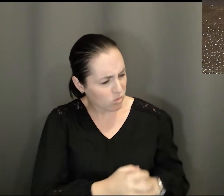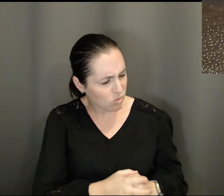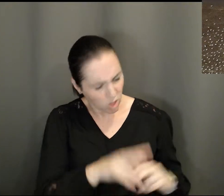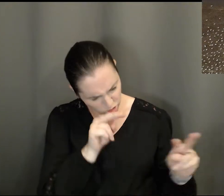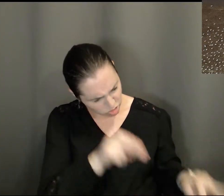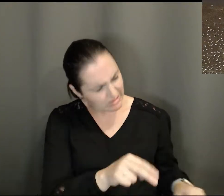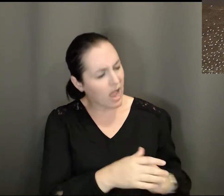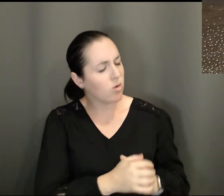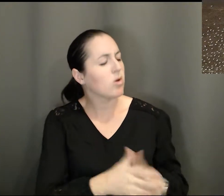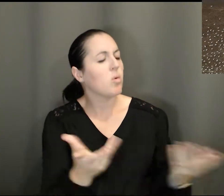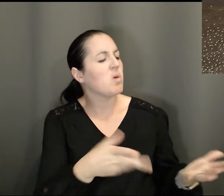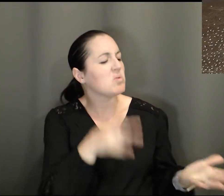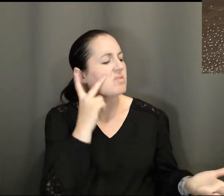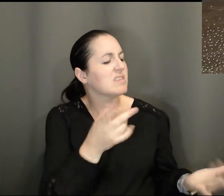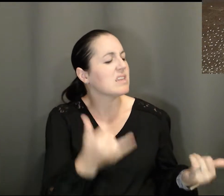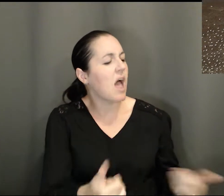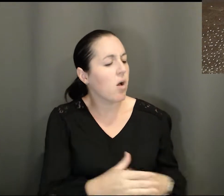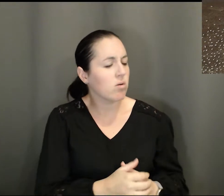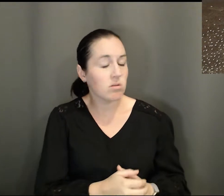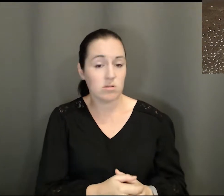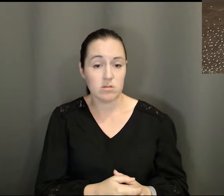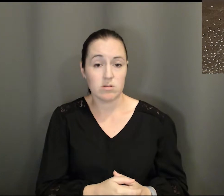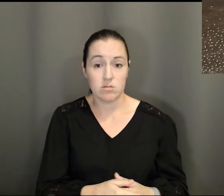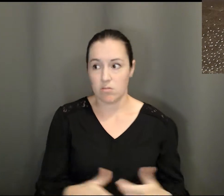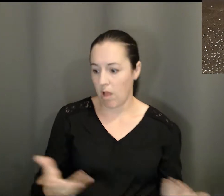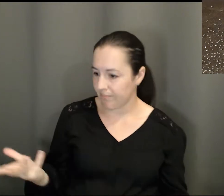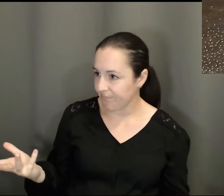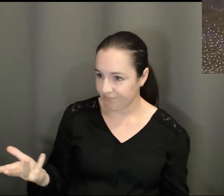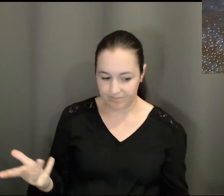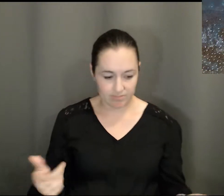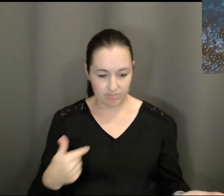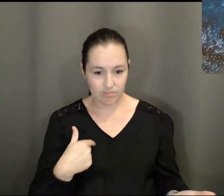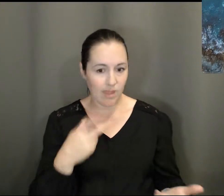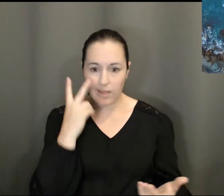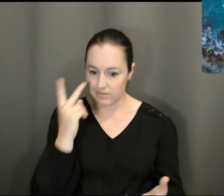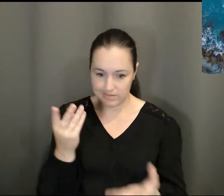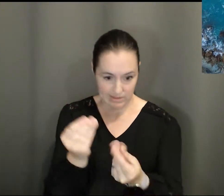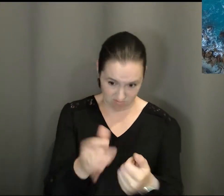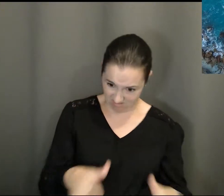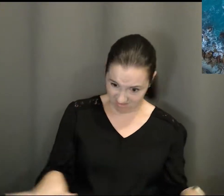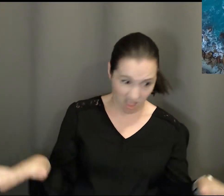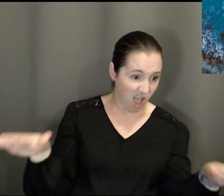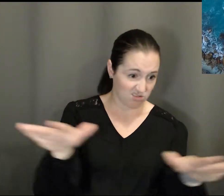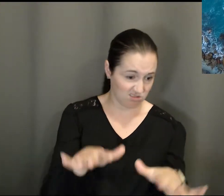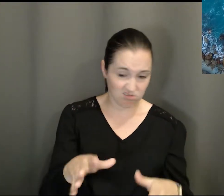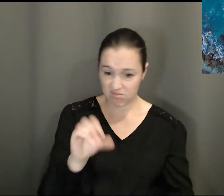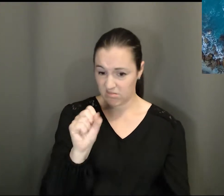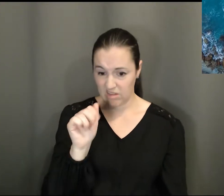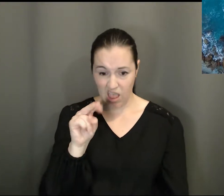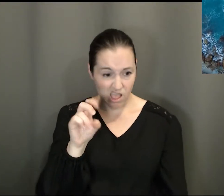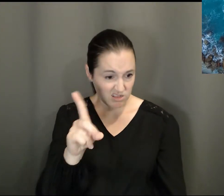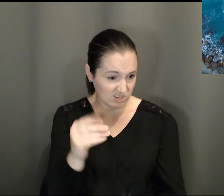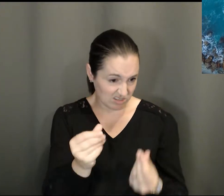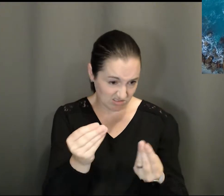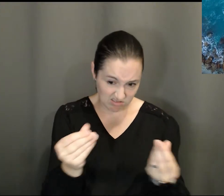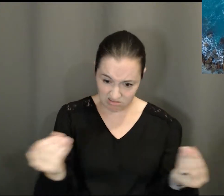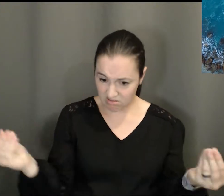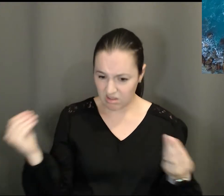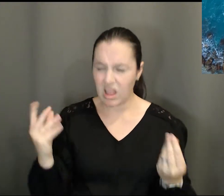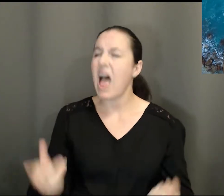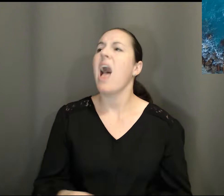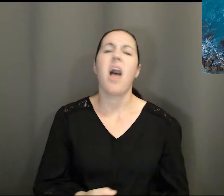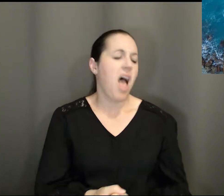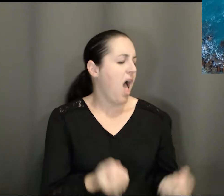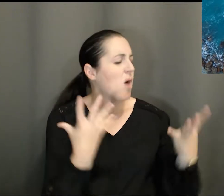God, I don't know. I can't count how many granules of sand there are. And God reassures Job and says, that's right, son. You